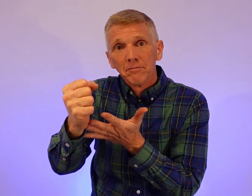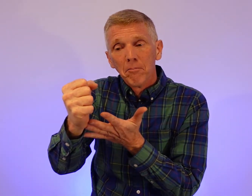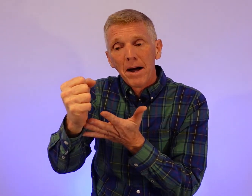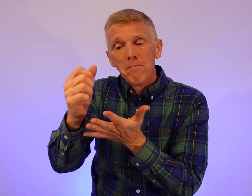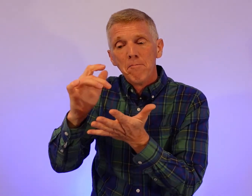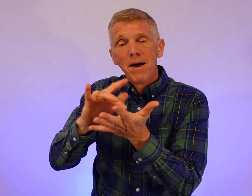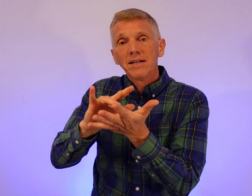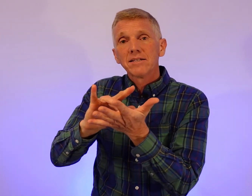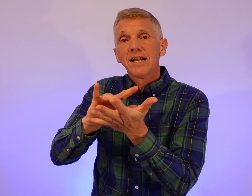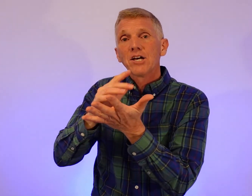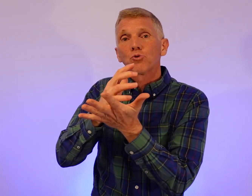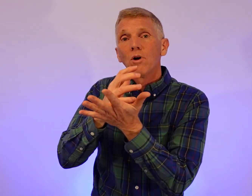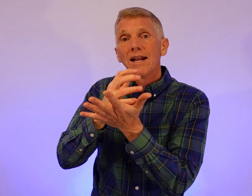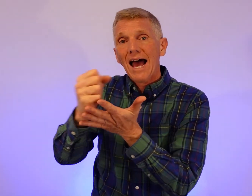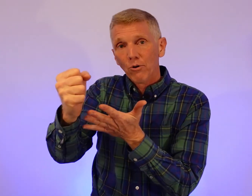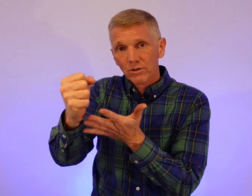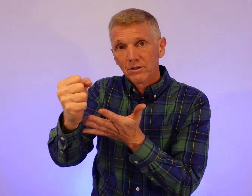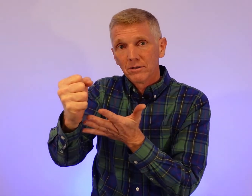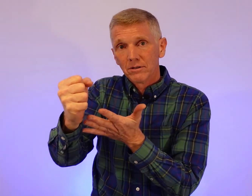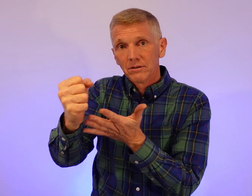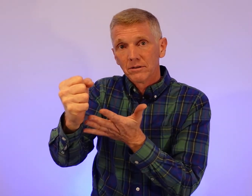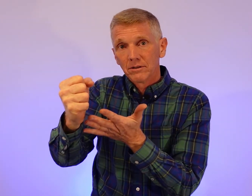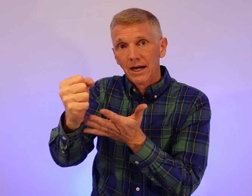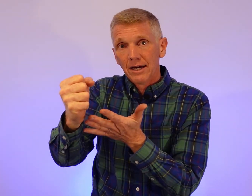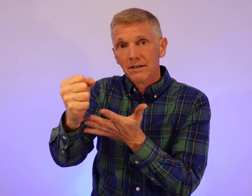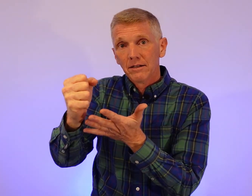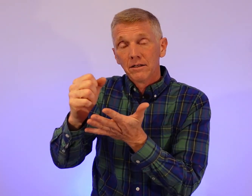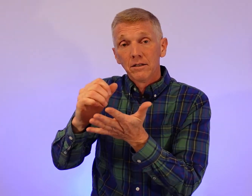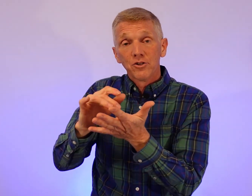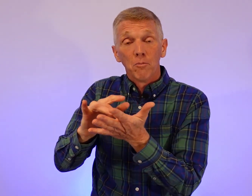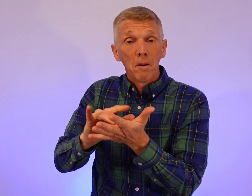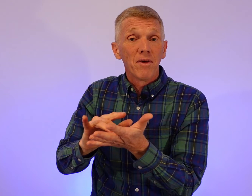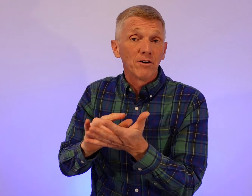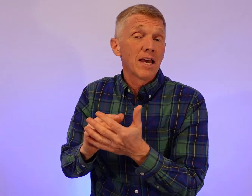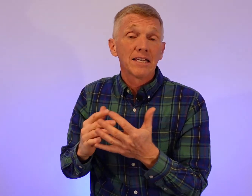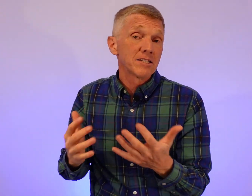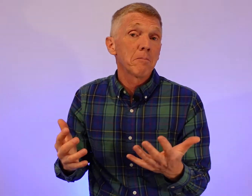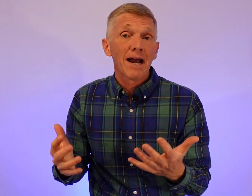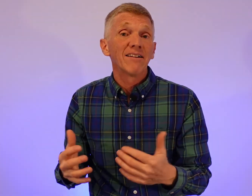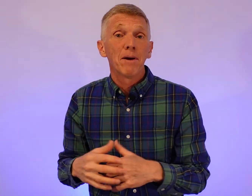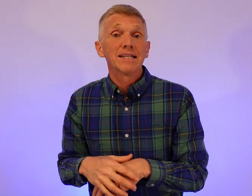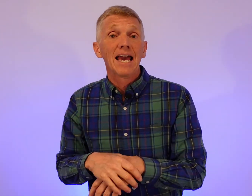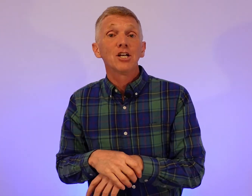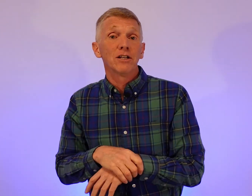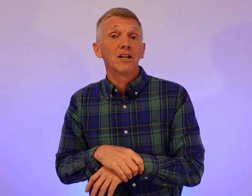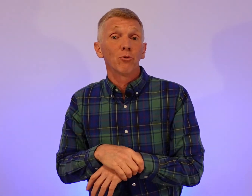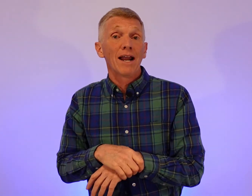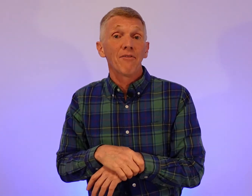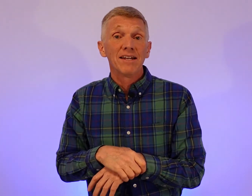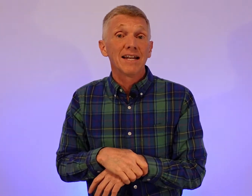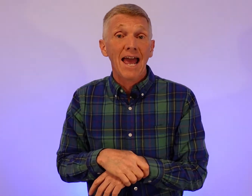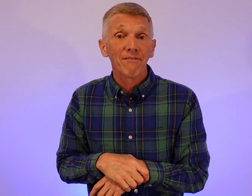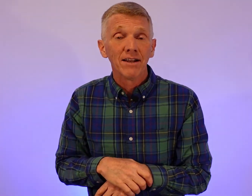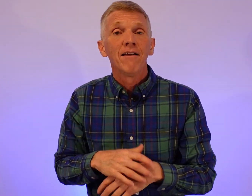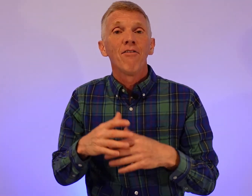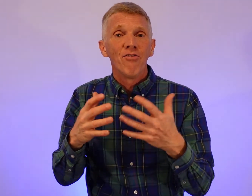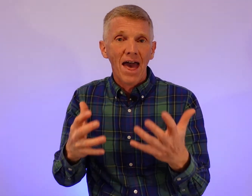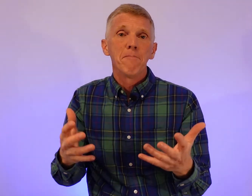my medicine has run out. Okay? So maybe they were taking some kind of medication and it ran out and they didn't have it. That may